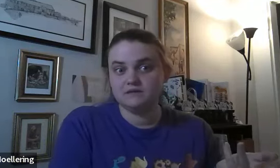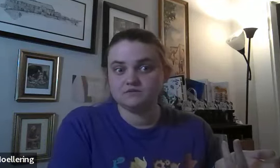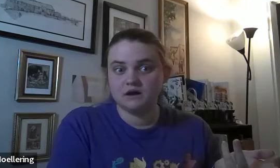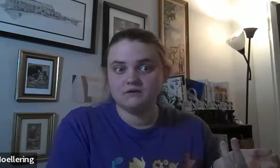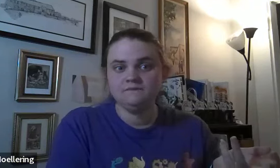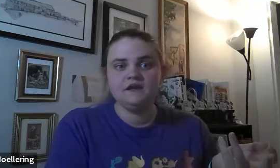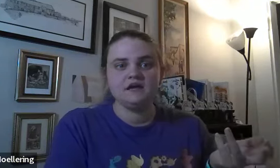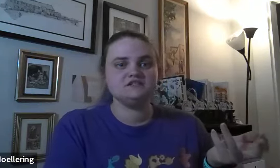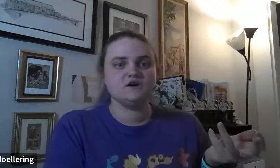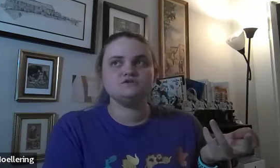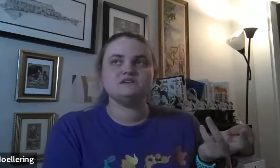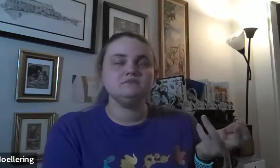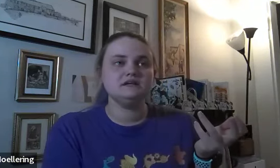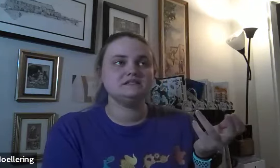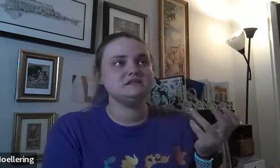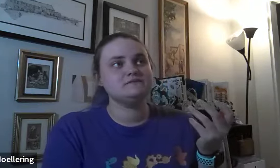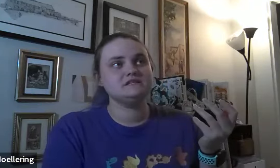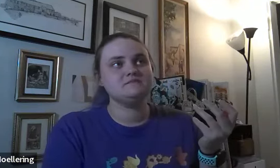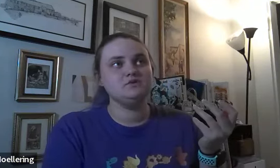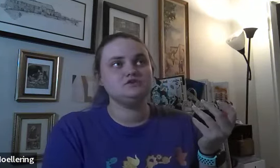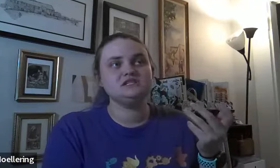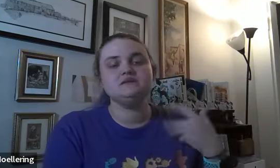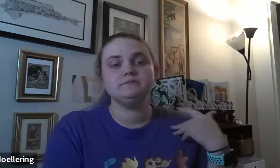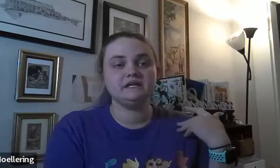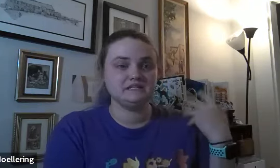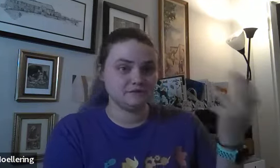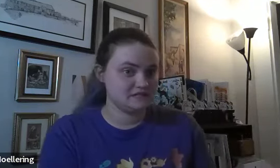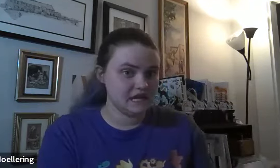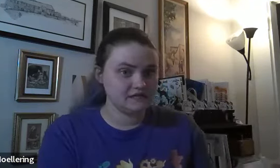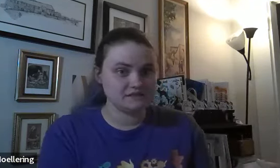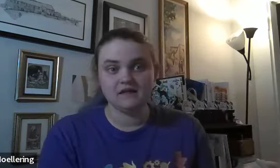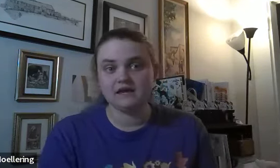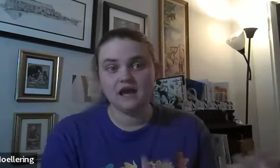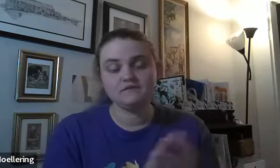as well. And so some places, like for example, just even being in a different state, like I have a